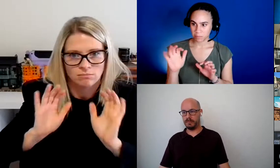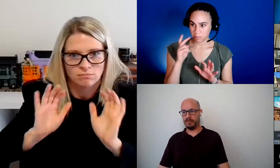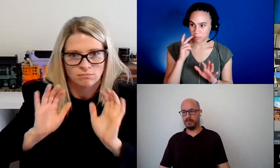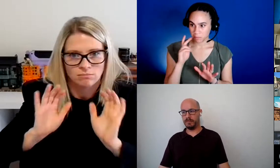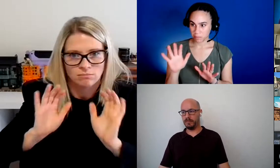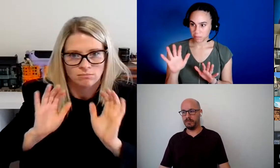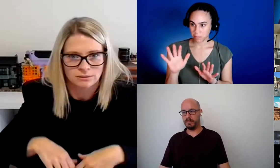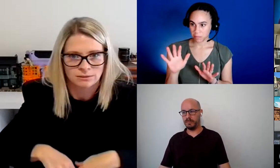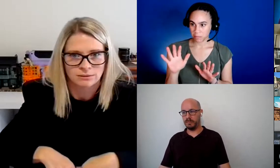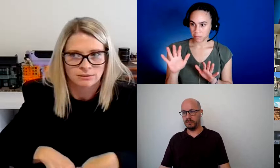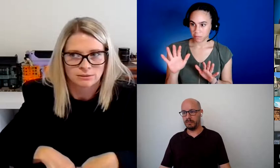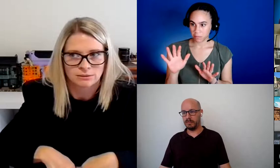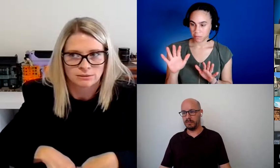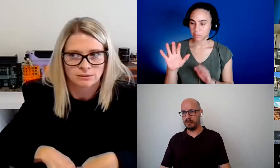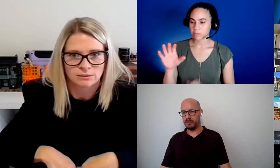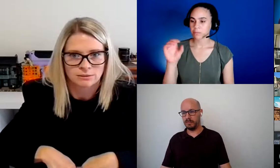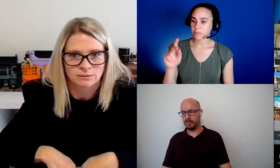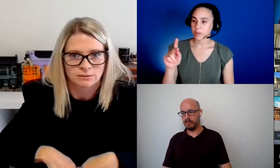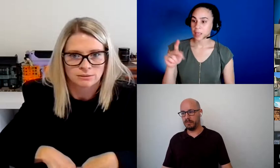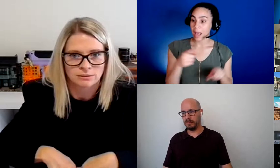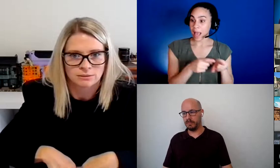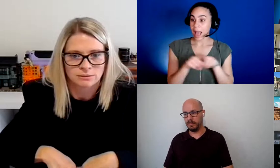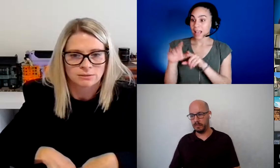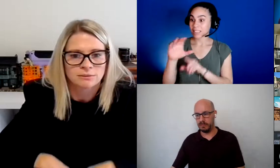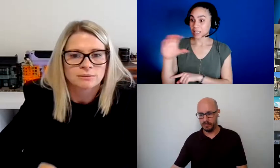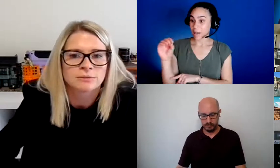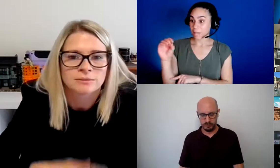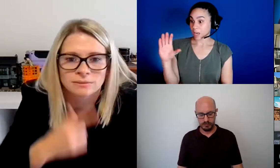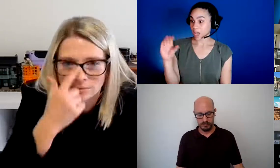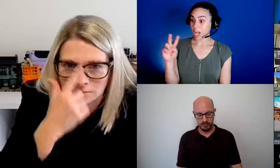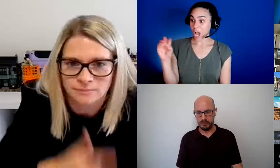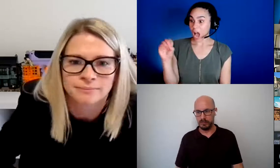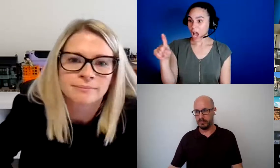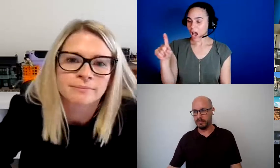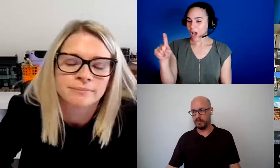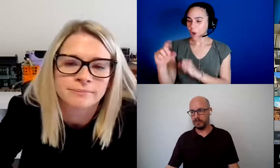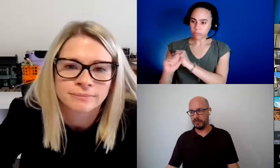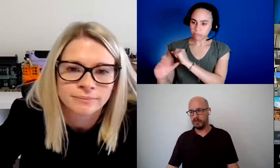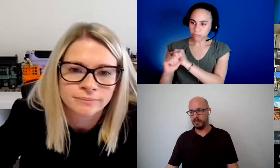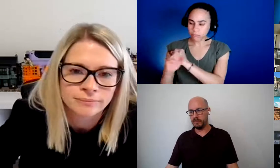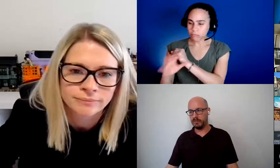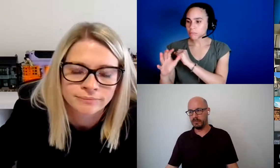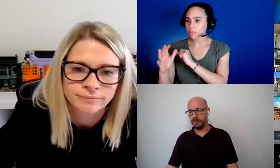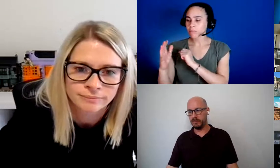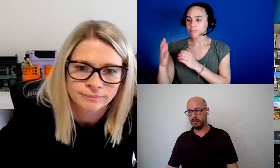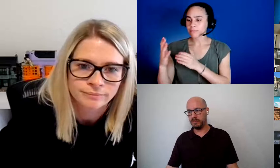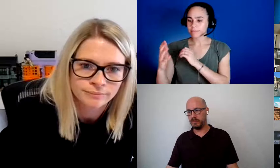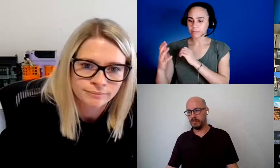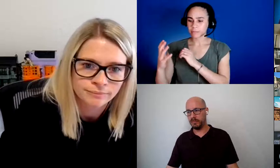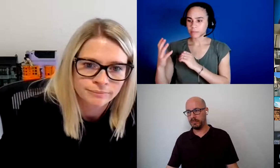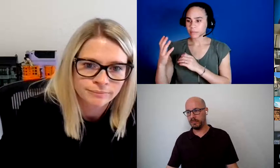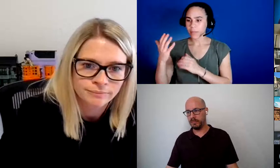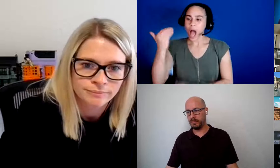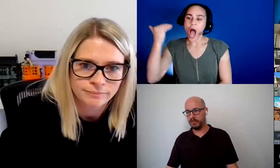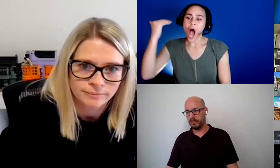posters, etc. that succinctly conveys awareness, perhaps that we can share or to